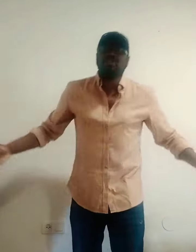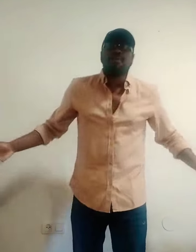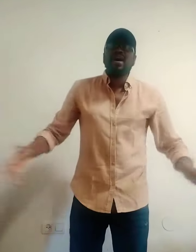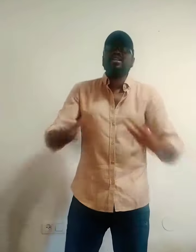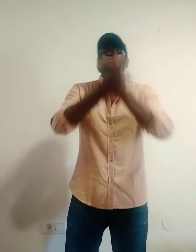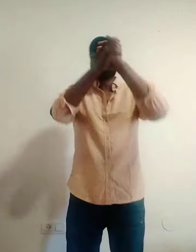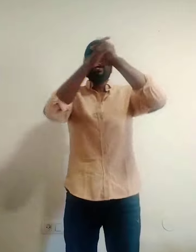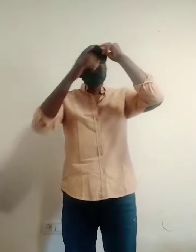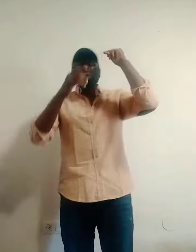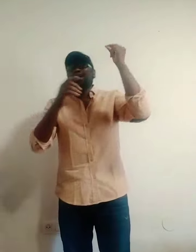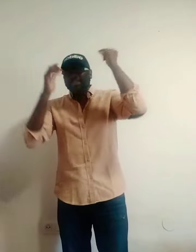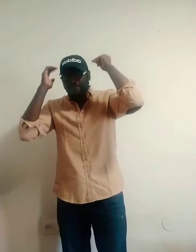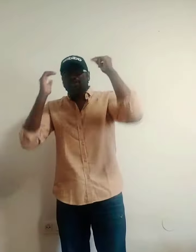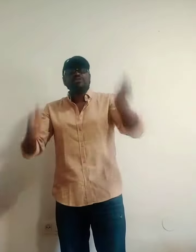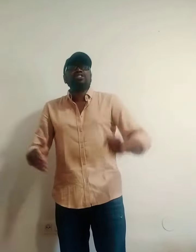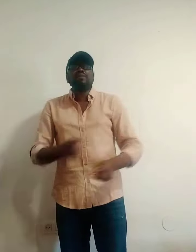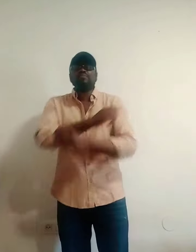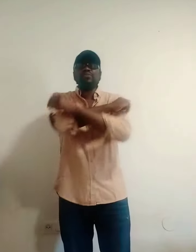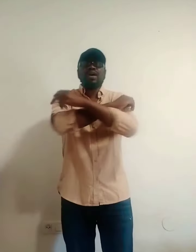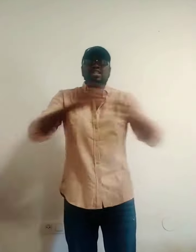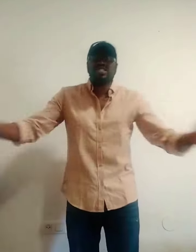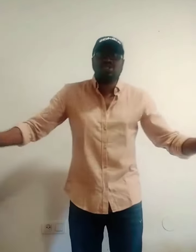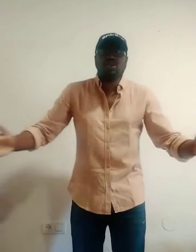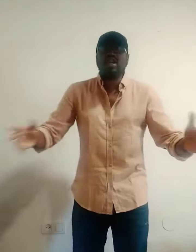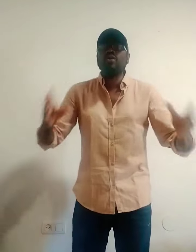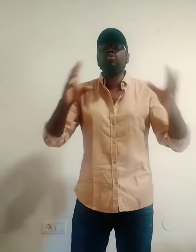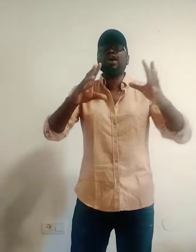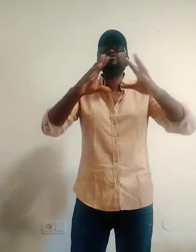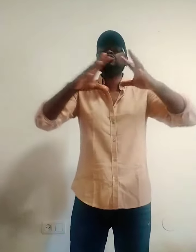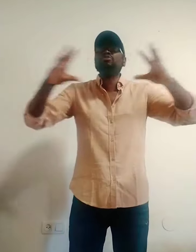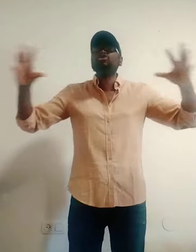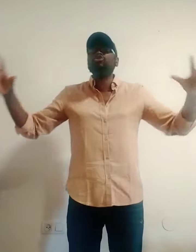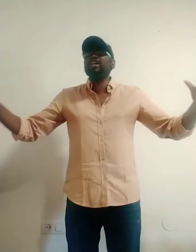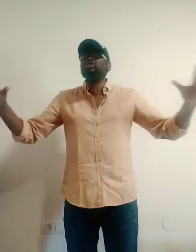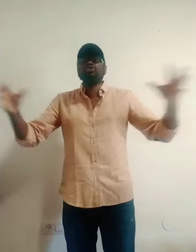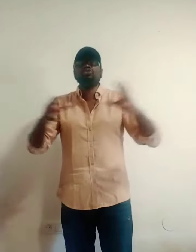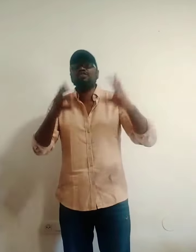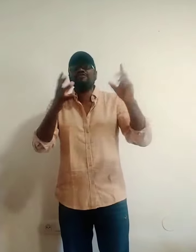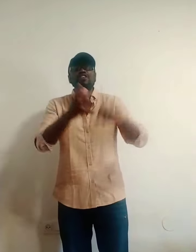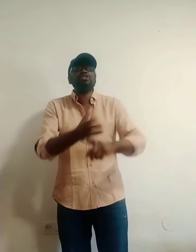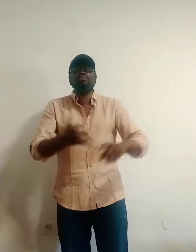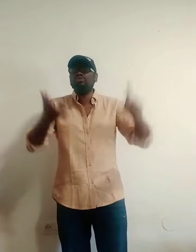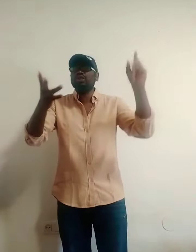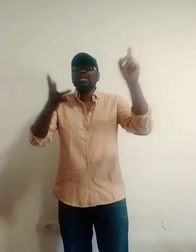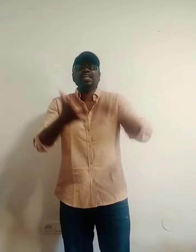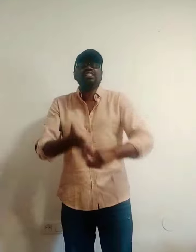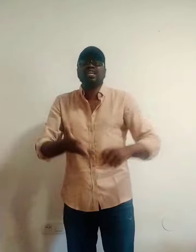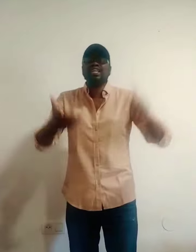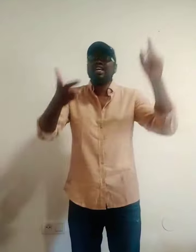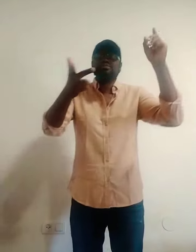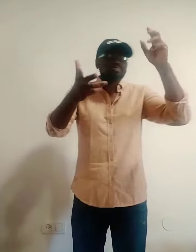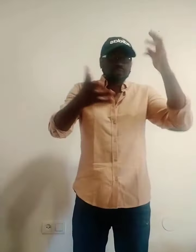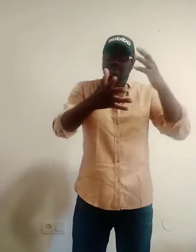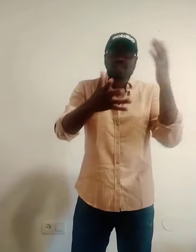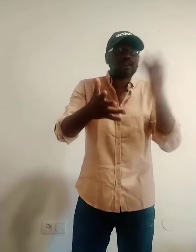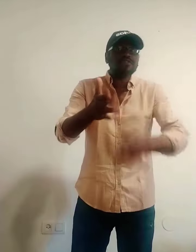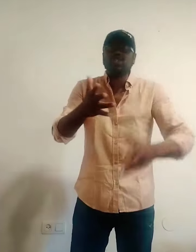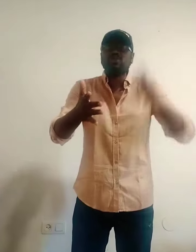up at the fore, so people can stay together. We have so much connections to the Facebook, Internet, Facebook,